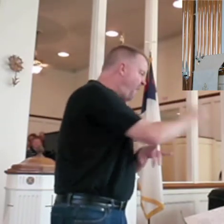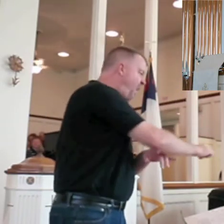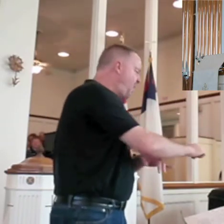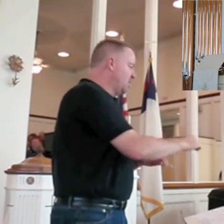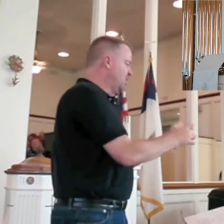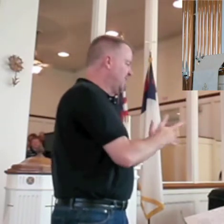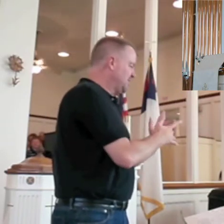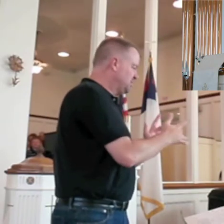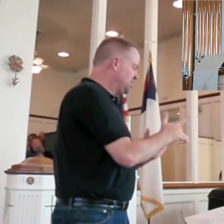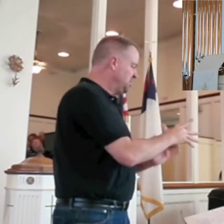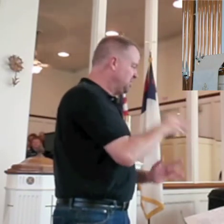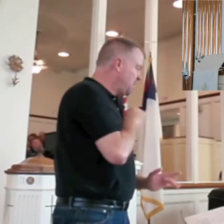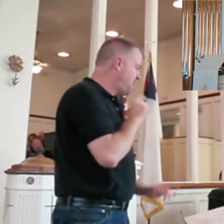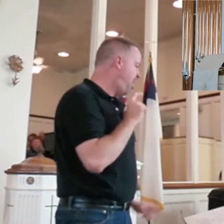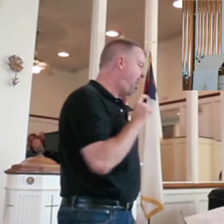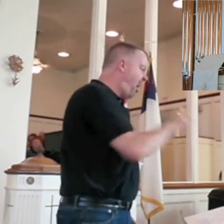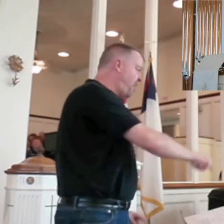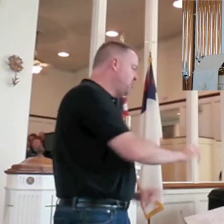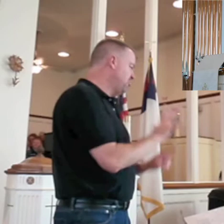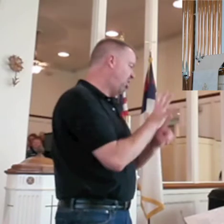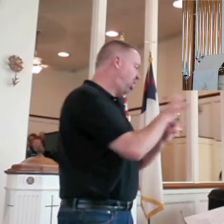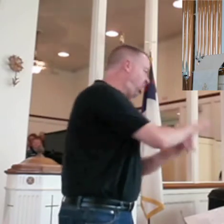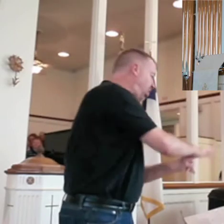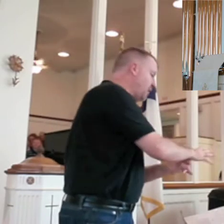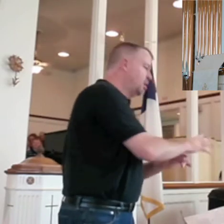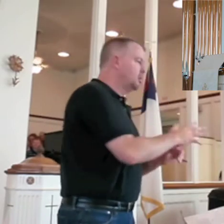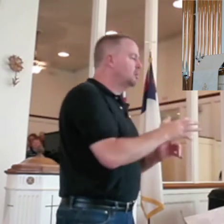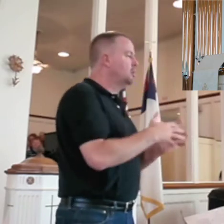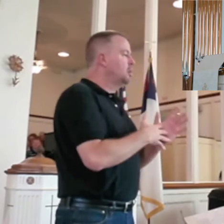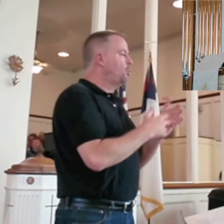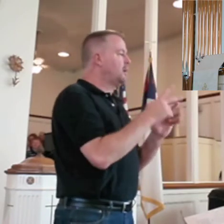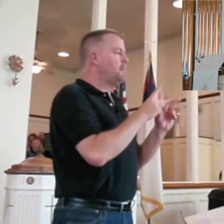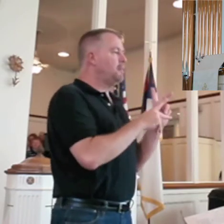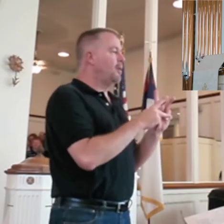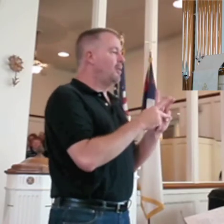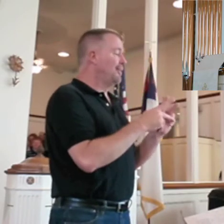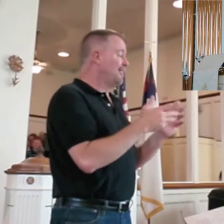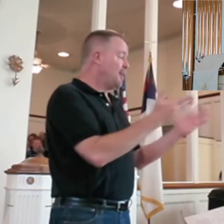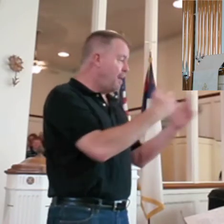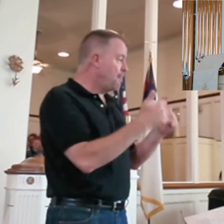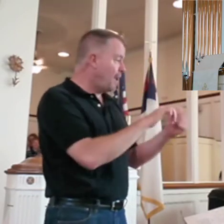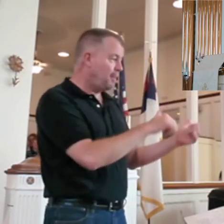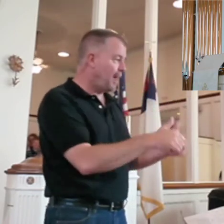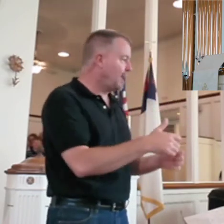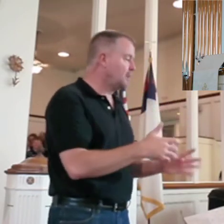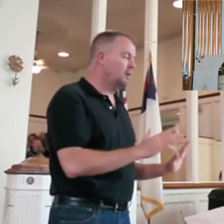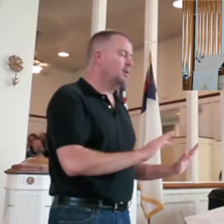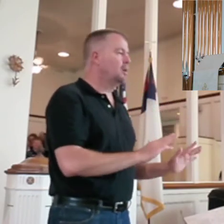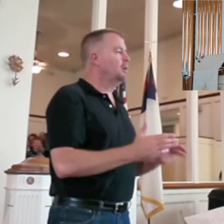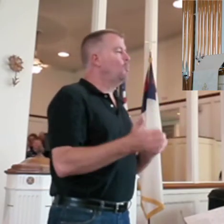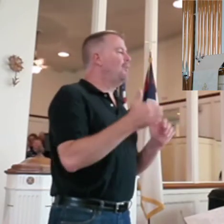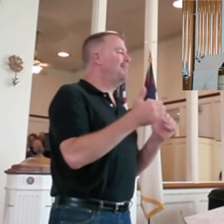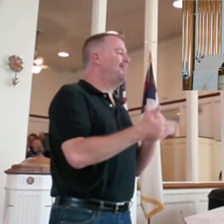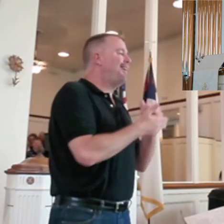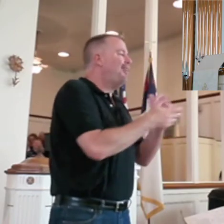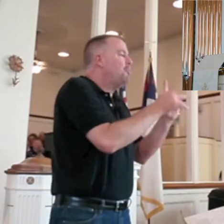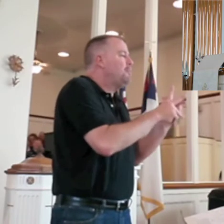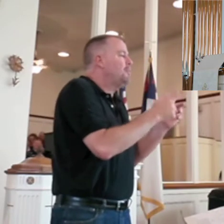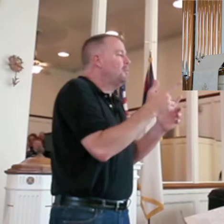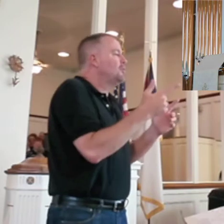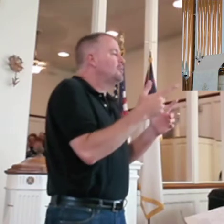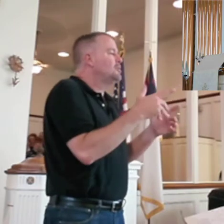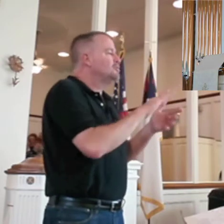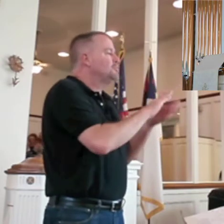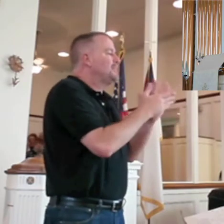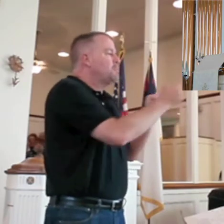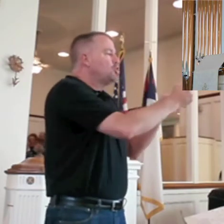faith to accept Christianity. We don't ambush vulnerable people into a baptism. We don't help people